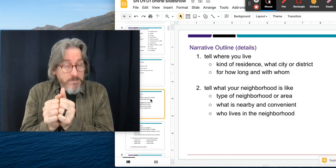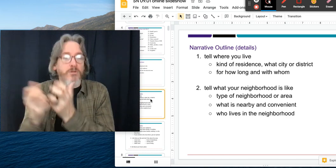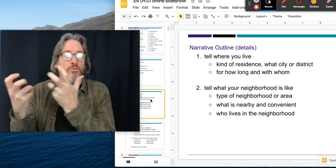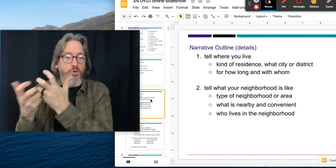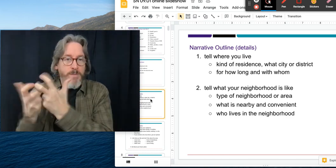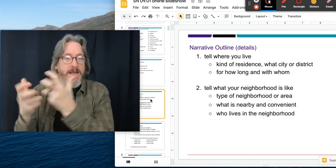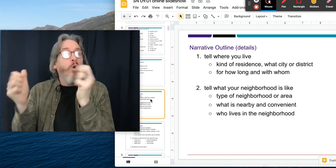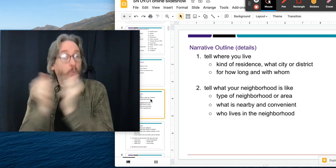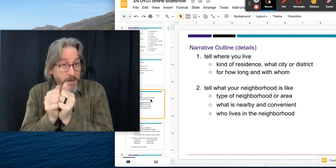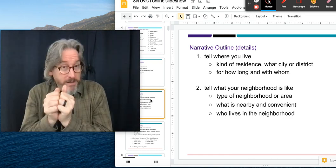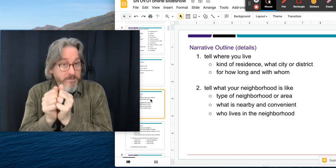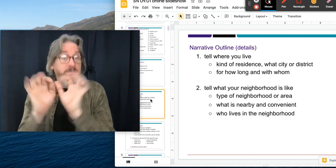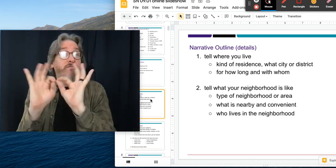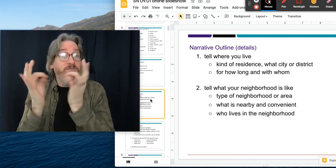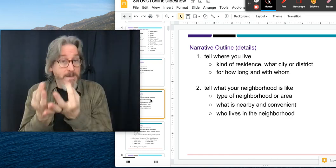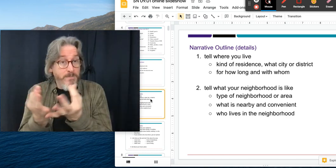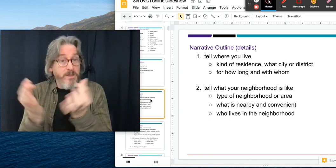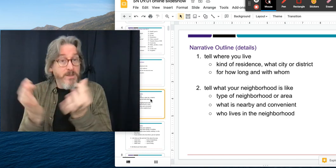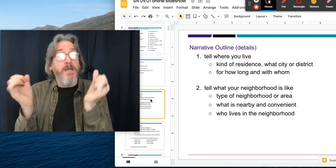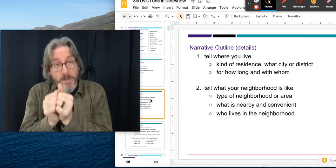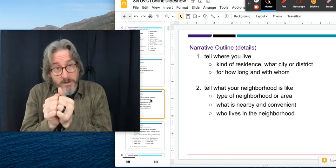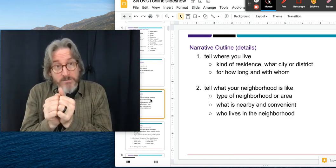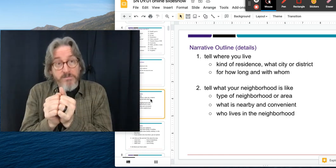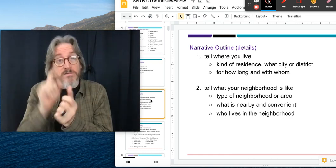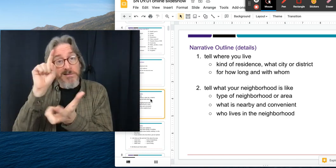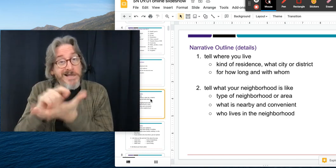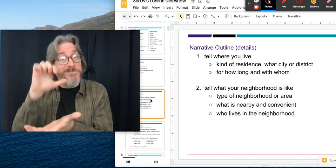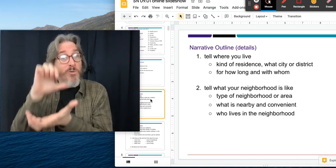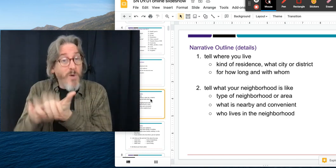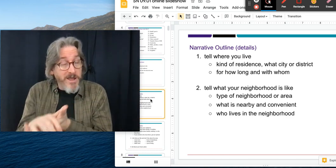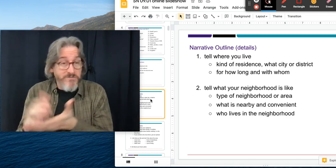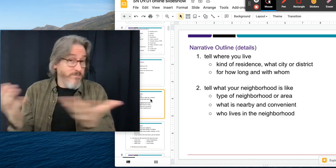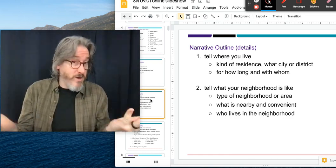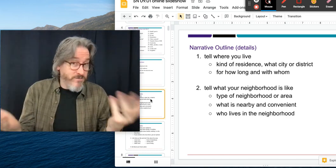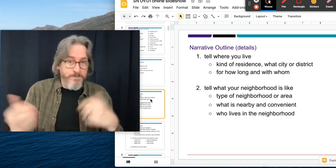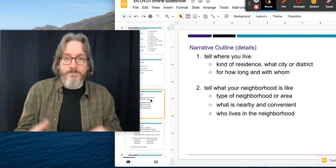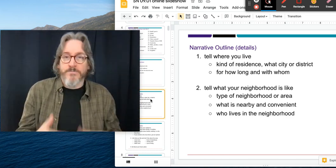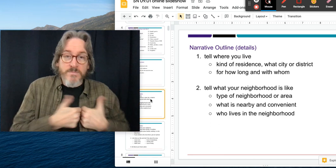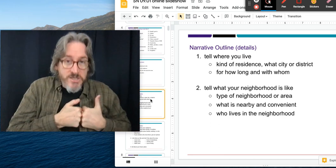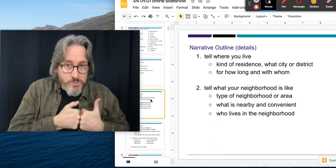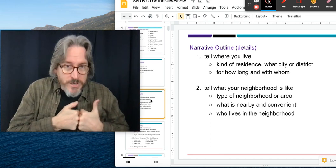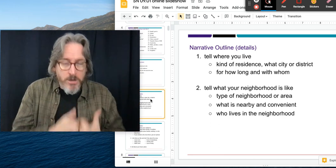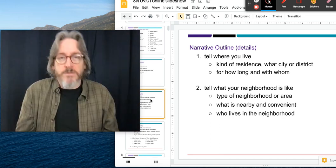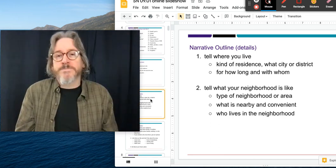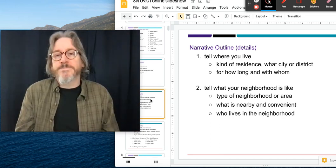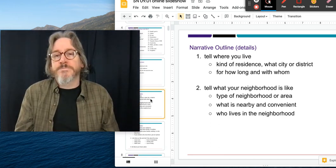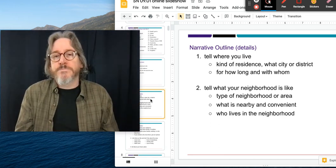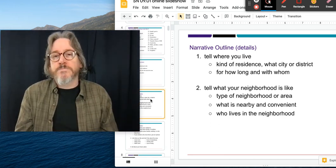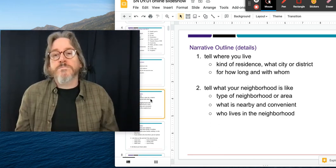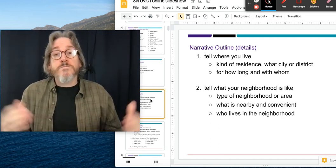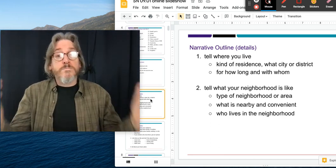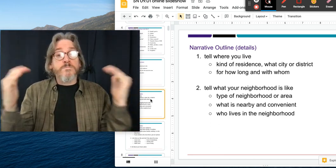with roommate, with family, with husband, wife, whatever, sweetheart.